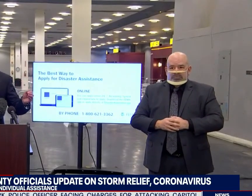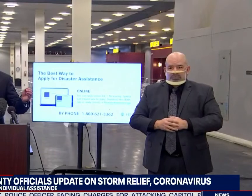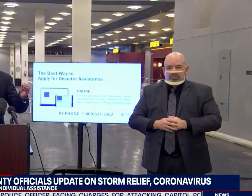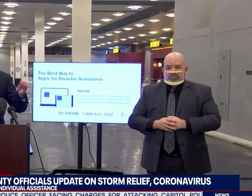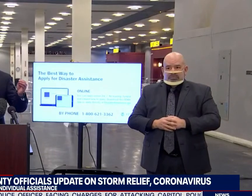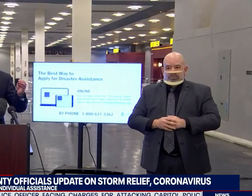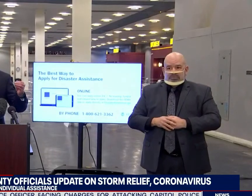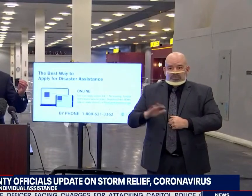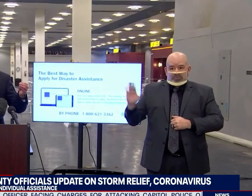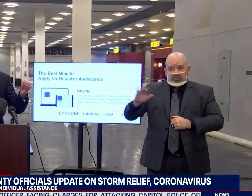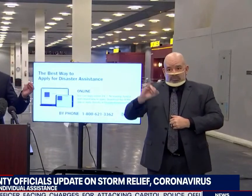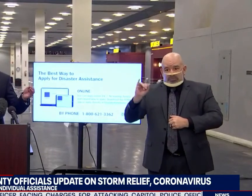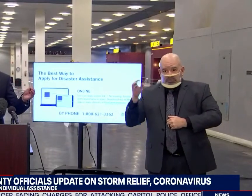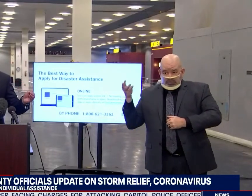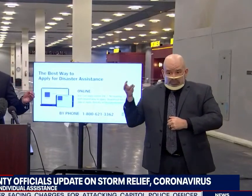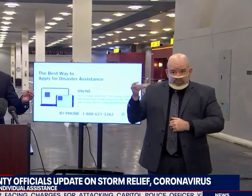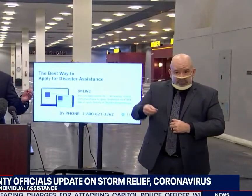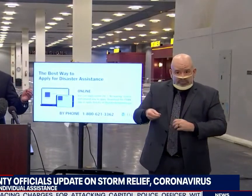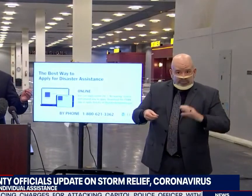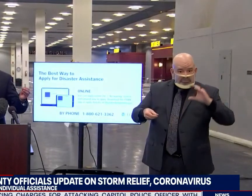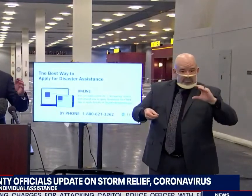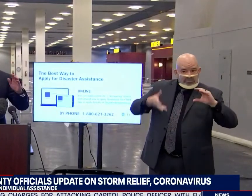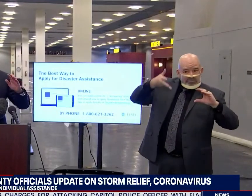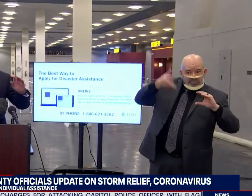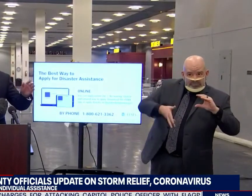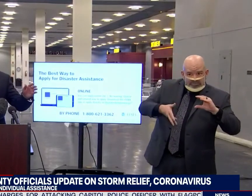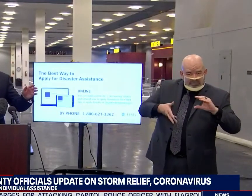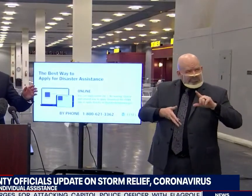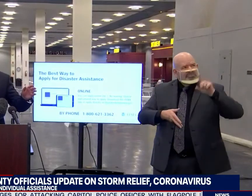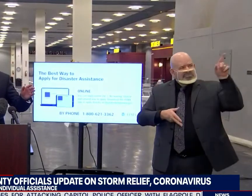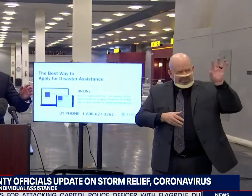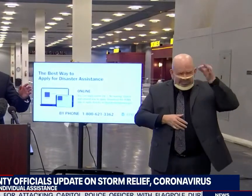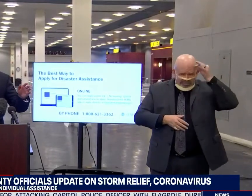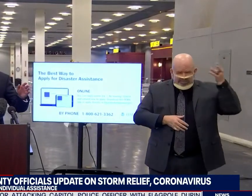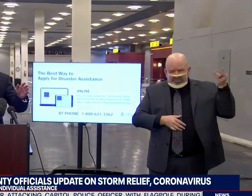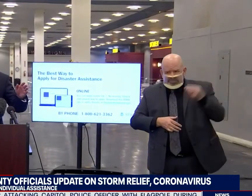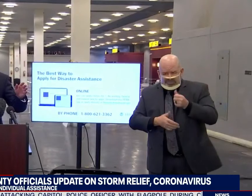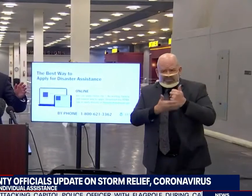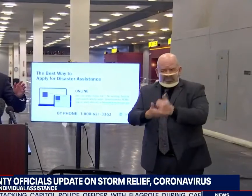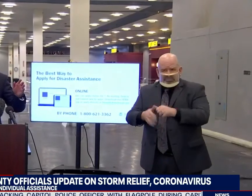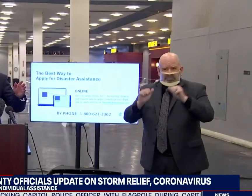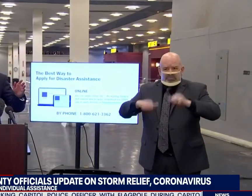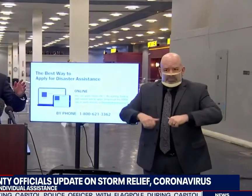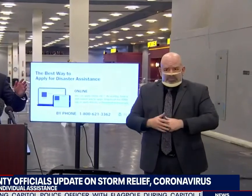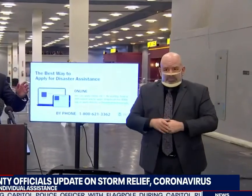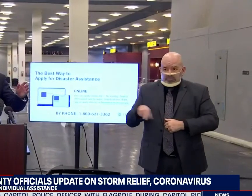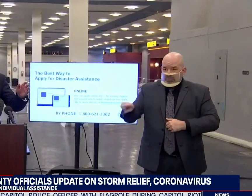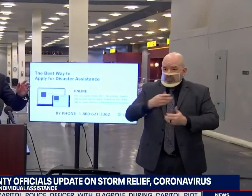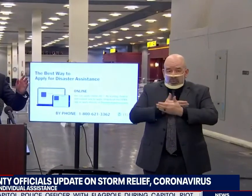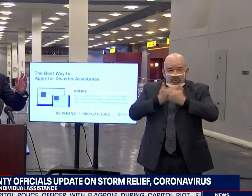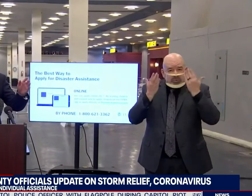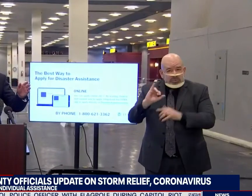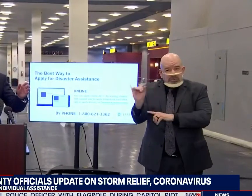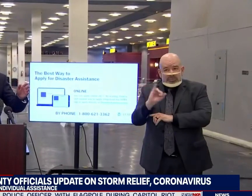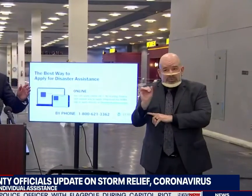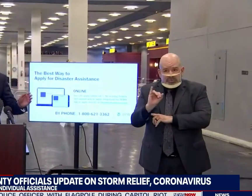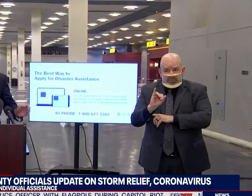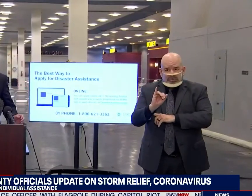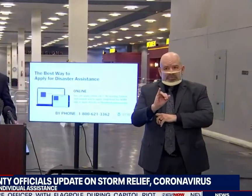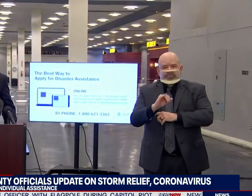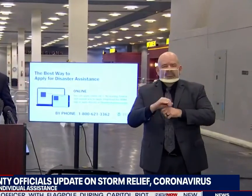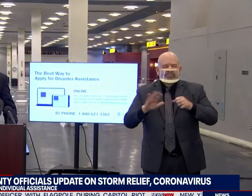insurance. What if I have no insurance? Then your loss is not covered by insurance and you can make a claim and get